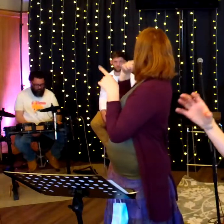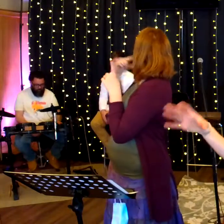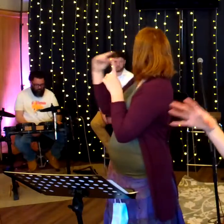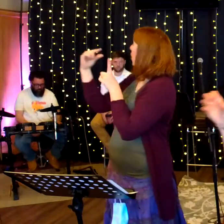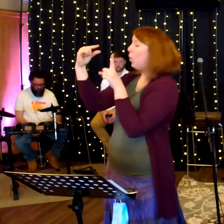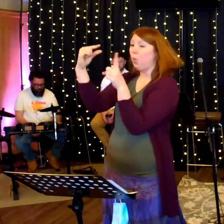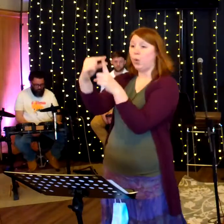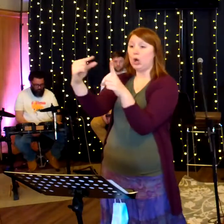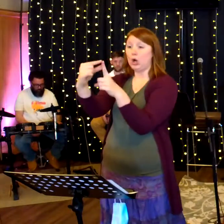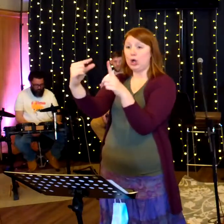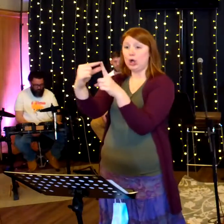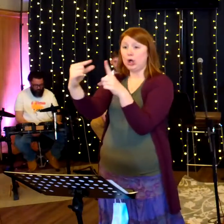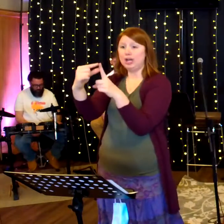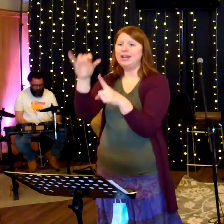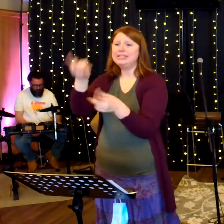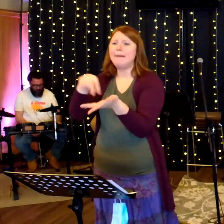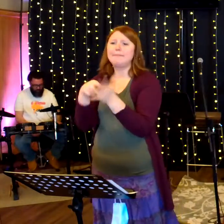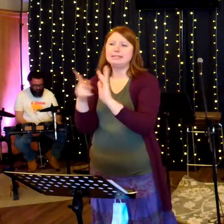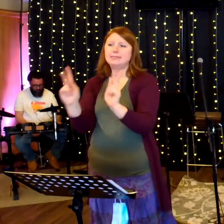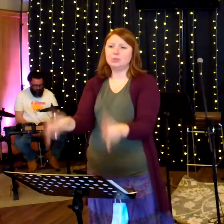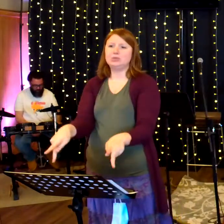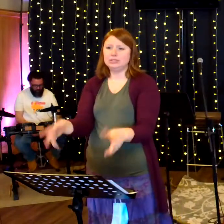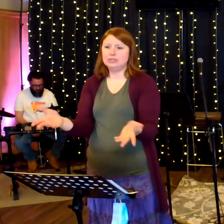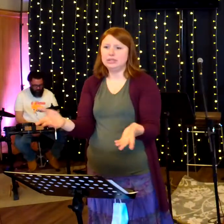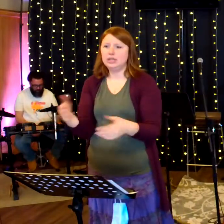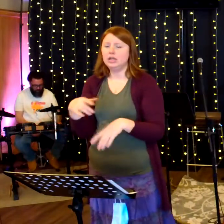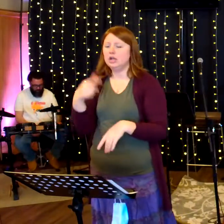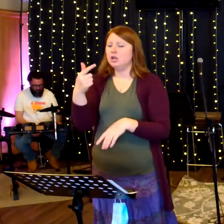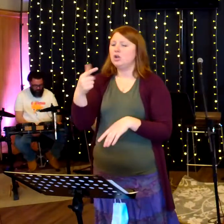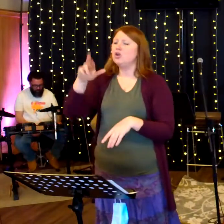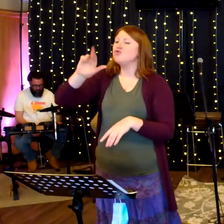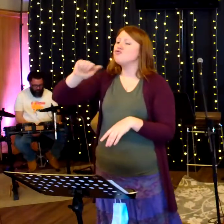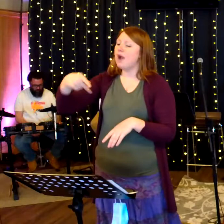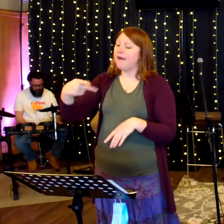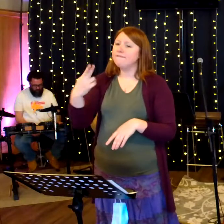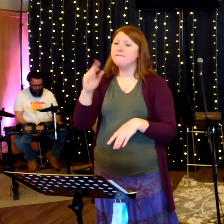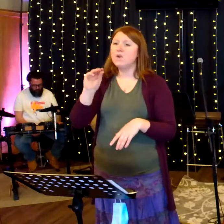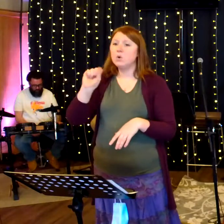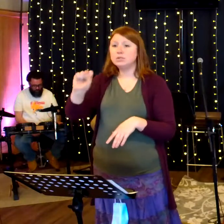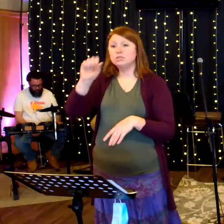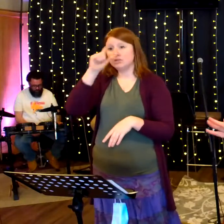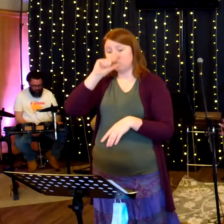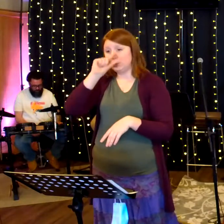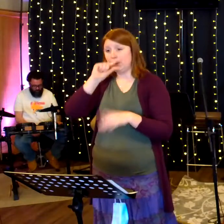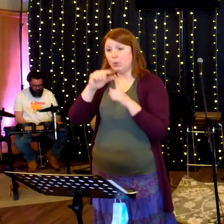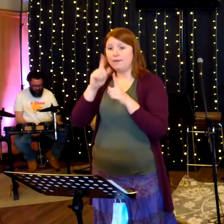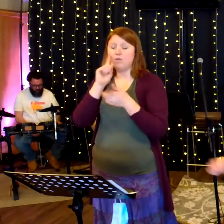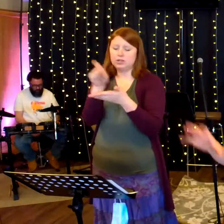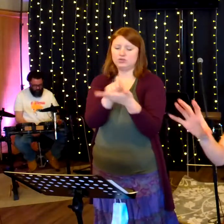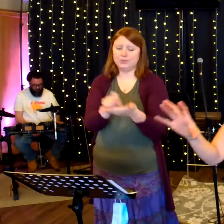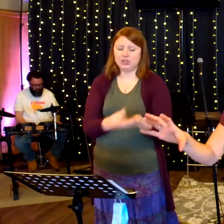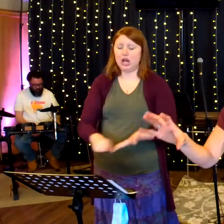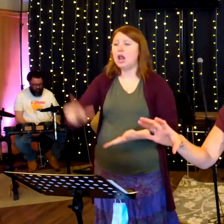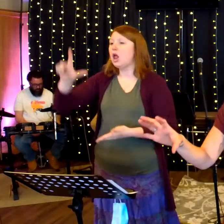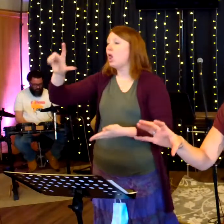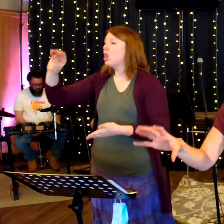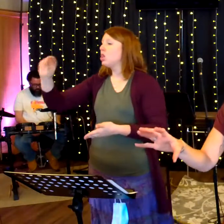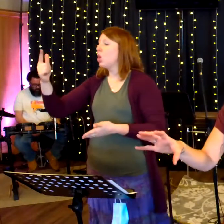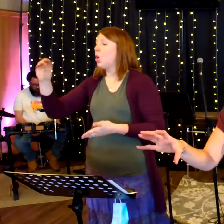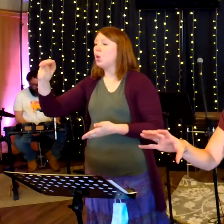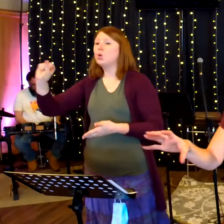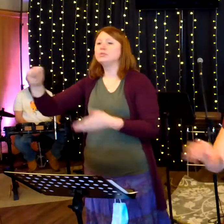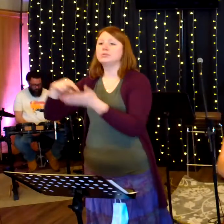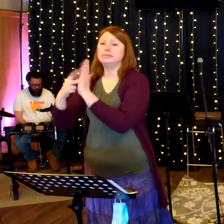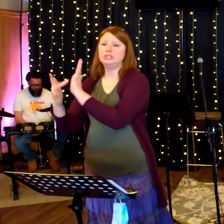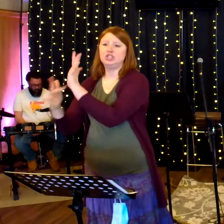There's logos and graphos. Graphos is the written word of God. That's scripture. Logos is the living word of